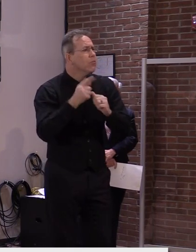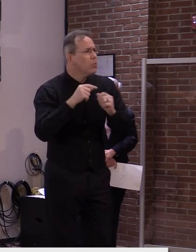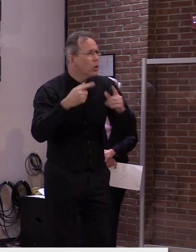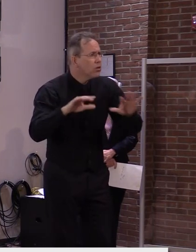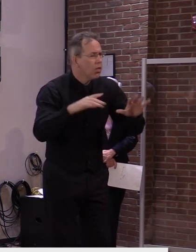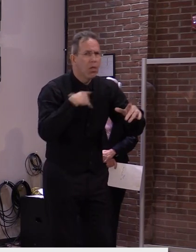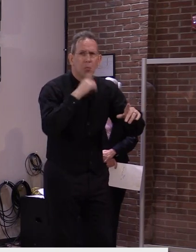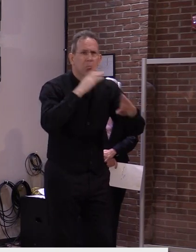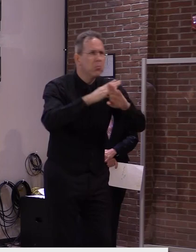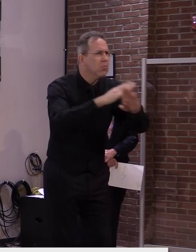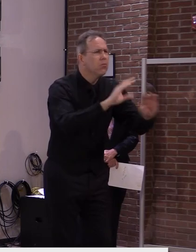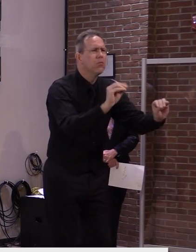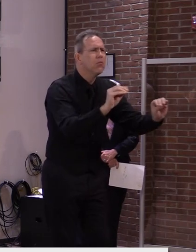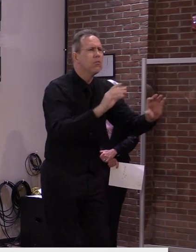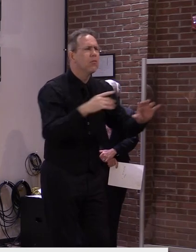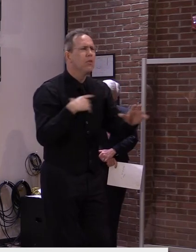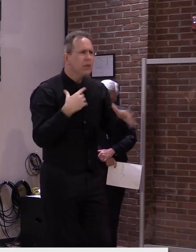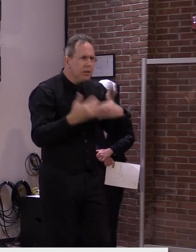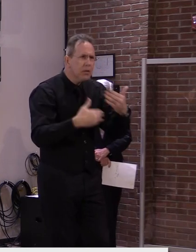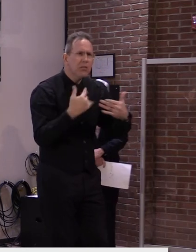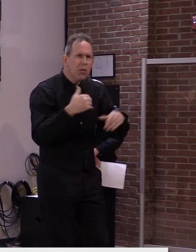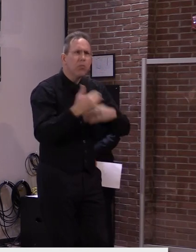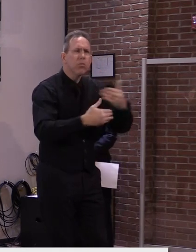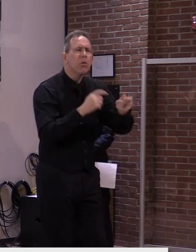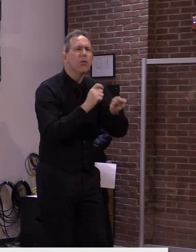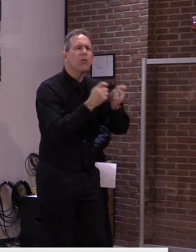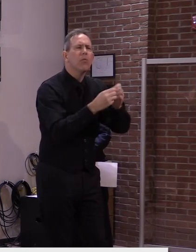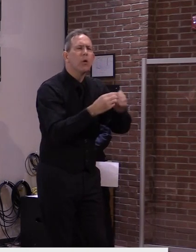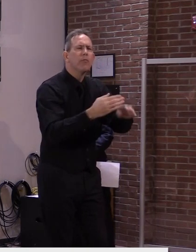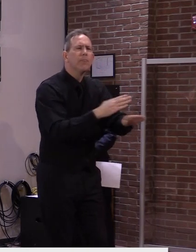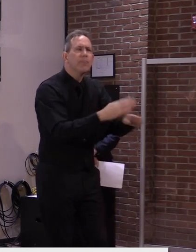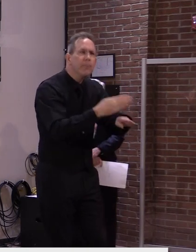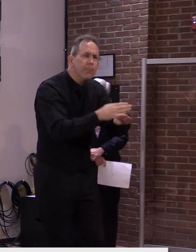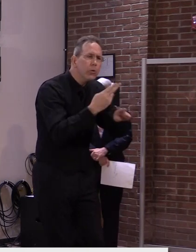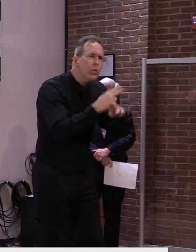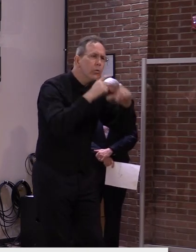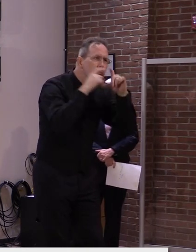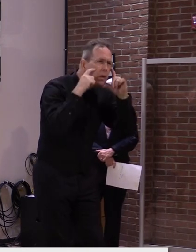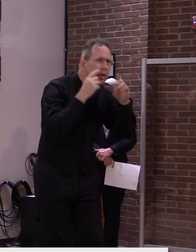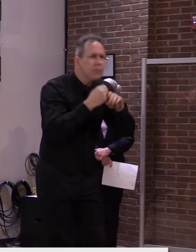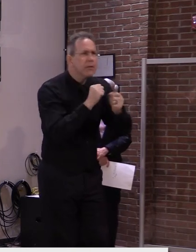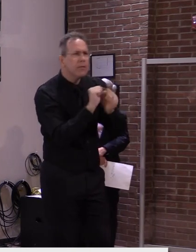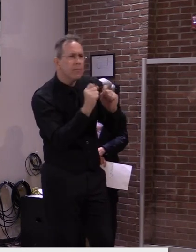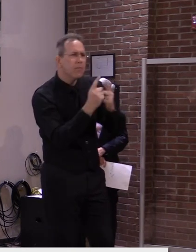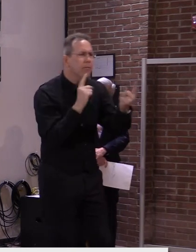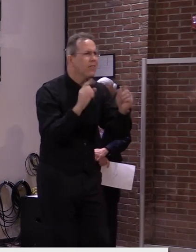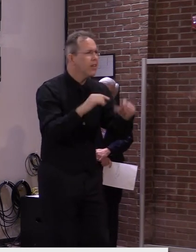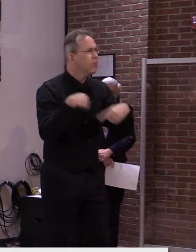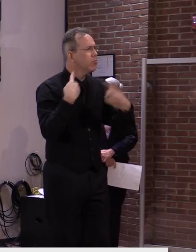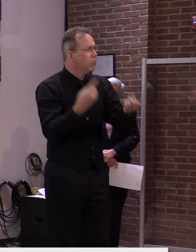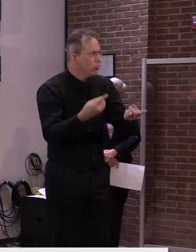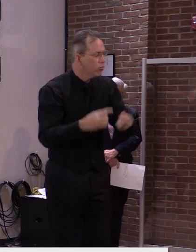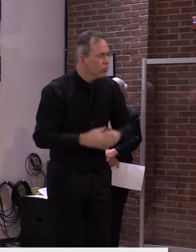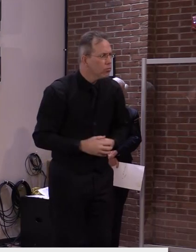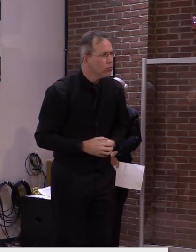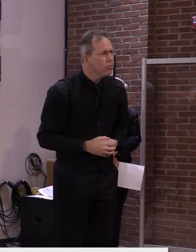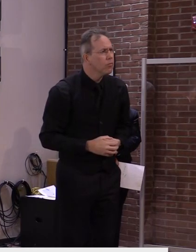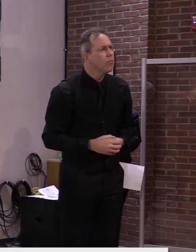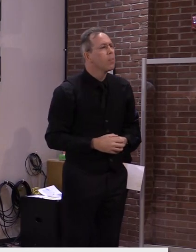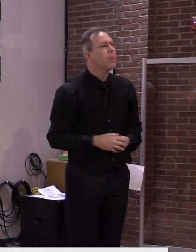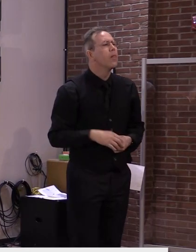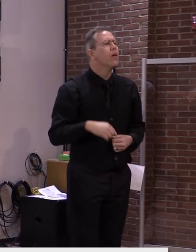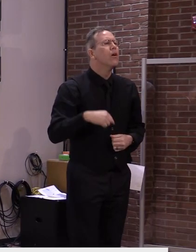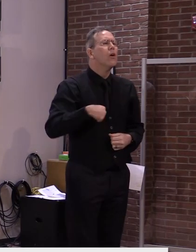and will be good for our youth. I also want to be clear, we make each of these decisions